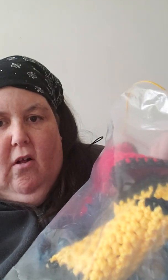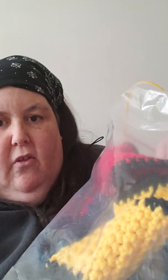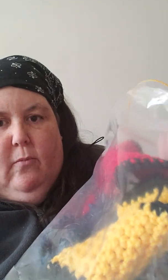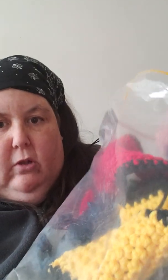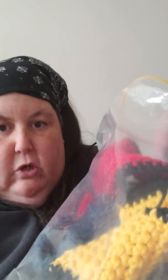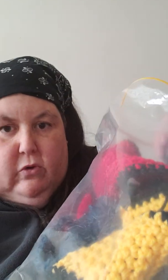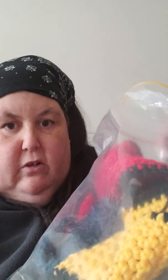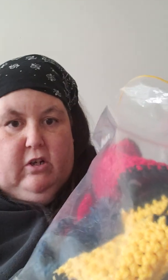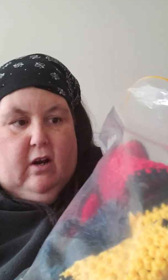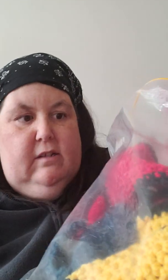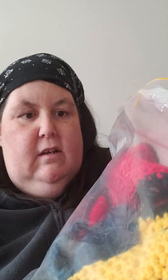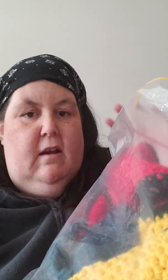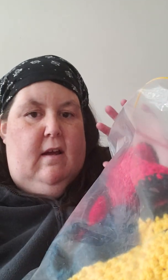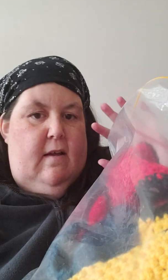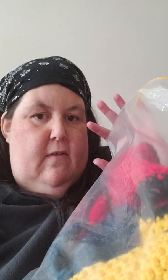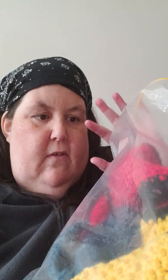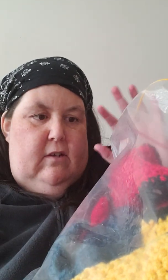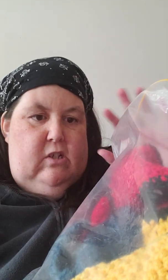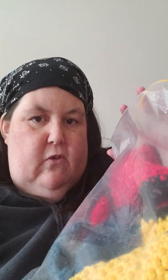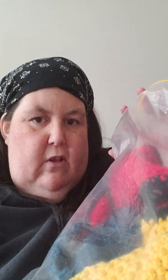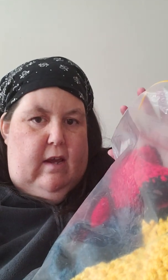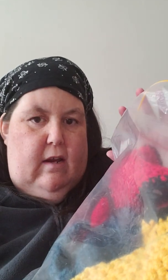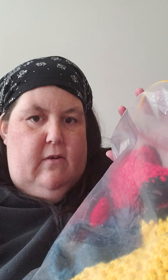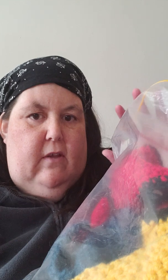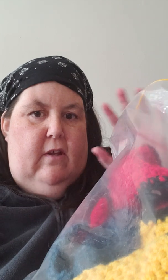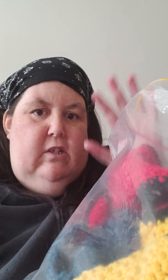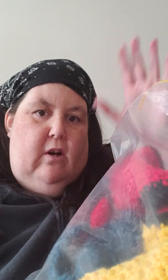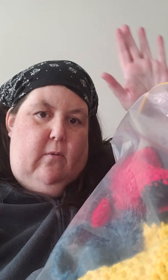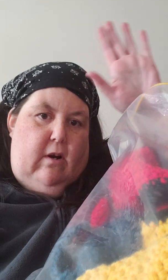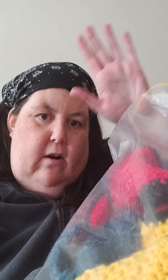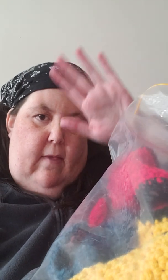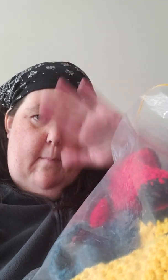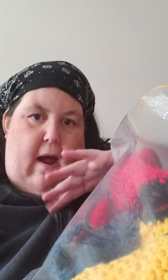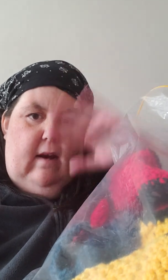the blue dots, then sew the Legos, and then start working on the back